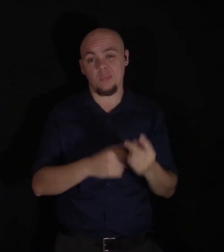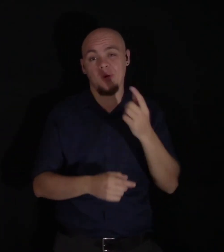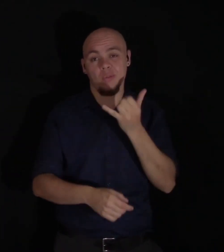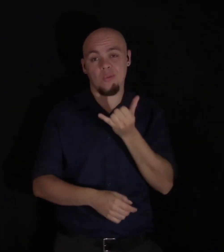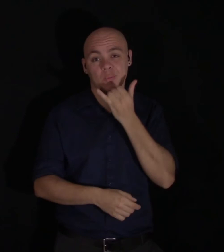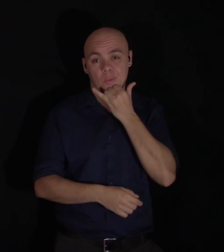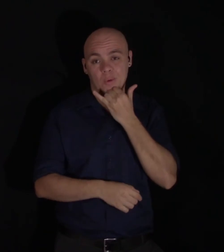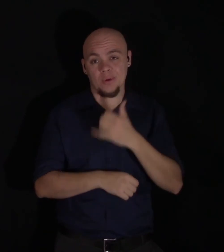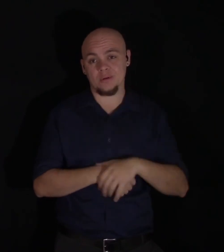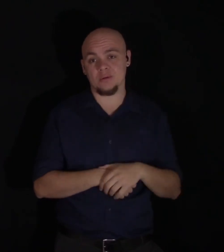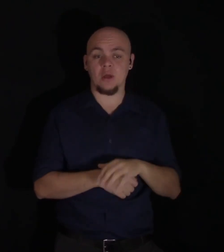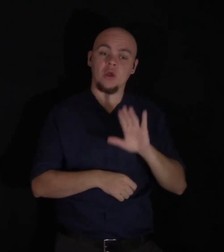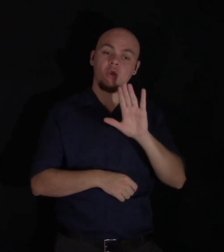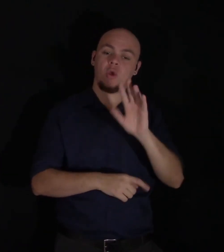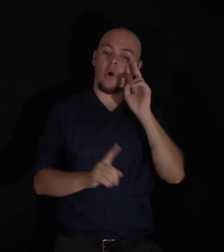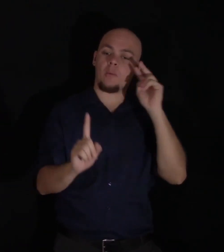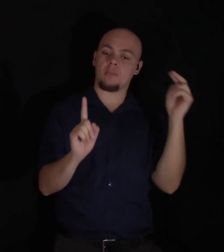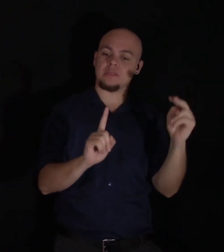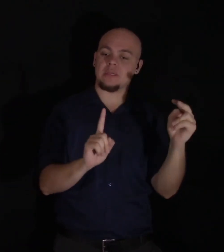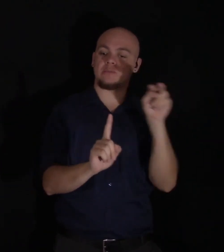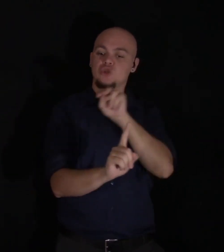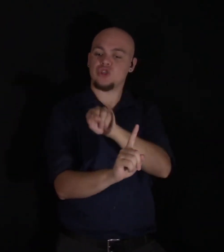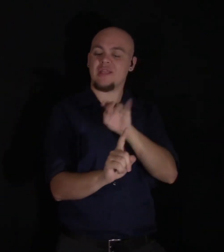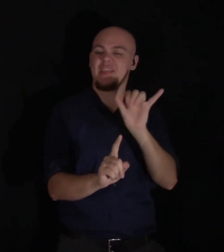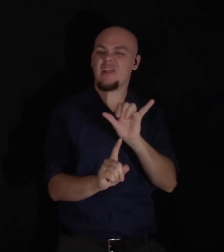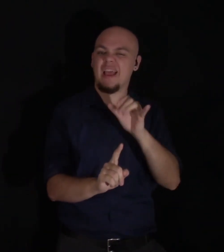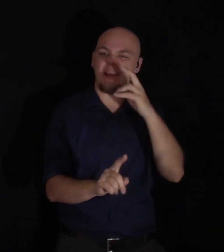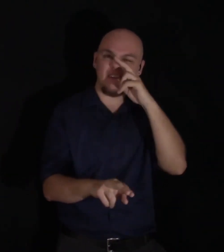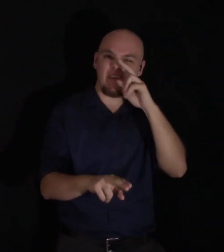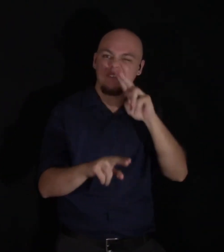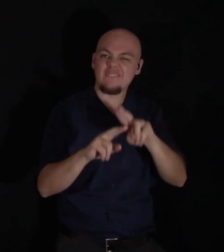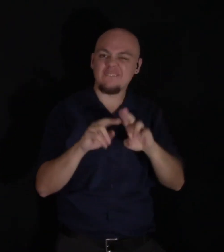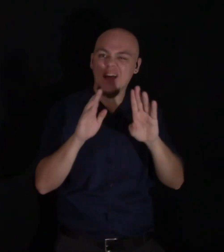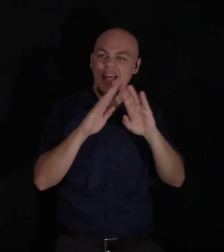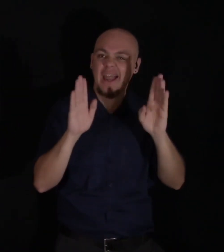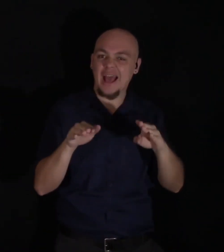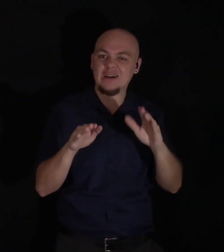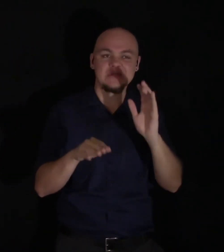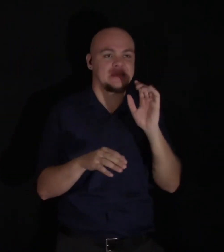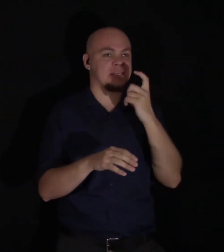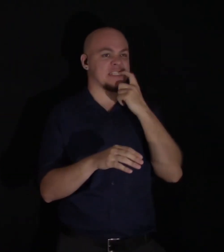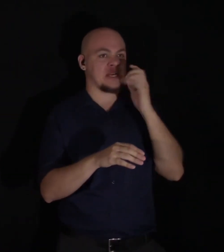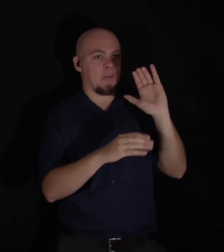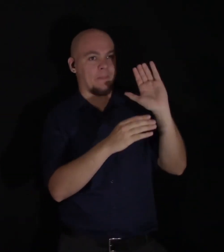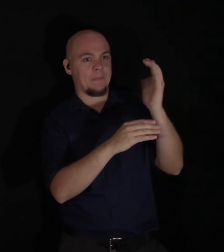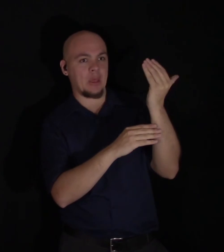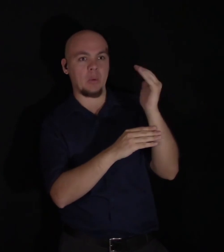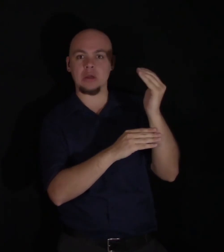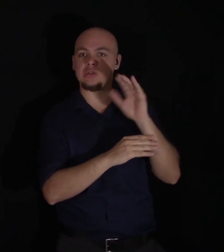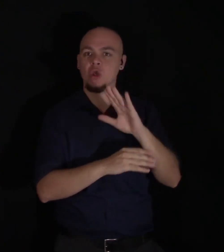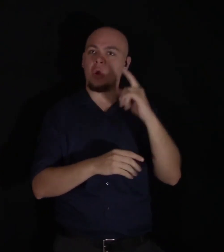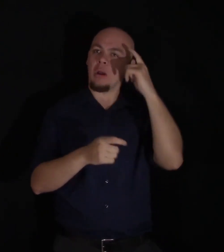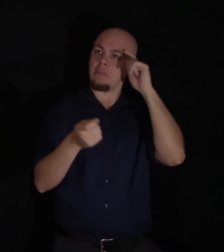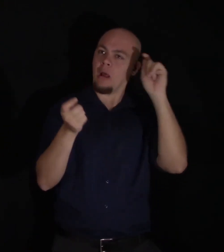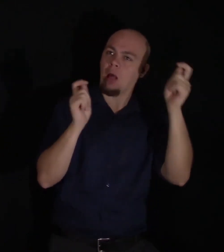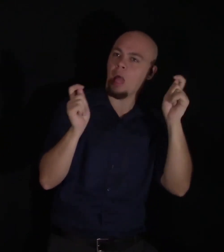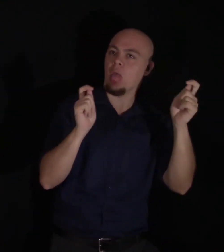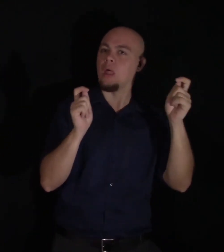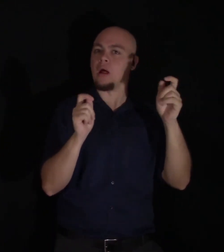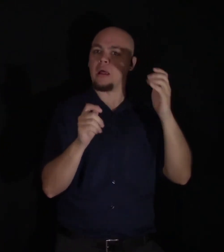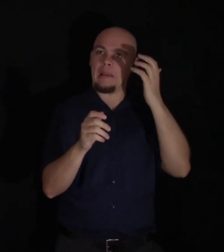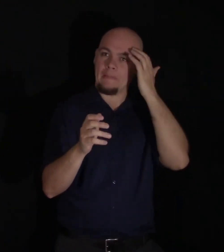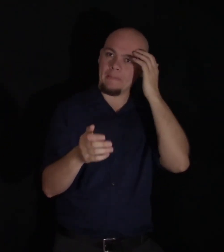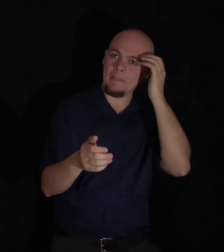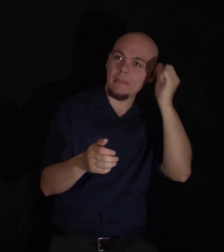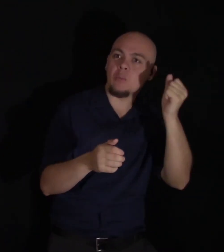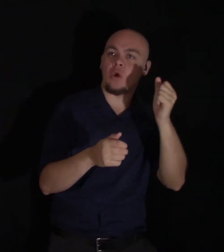Your perceptions are like funhouse mirrors. Your perceptions are constantly being altered by your state of mind and your memory. They're